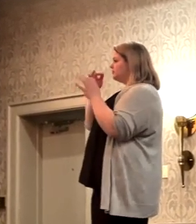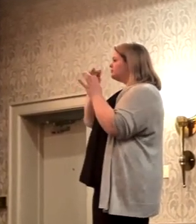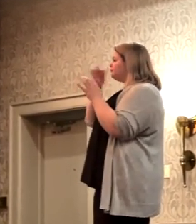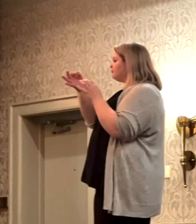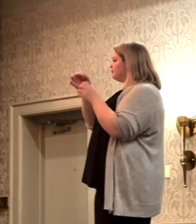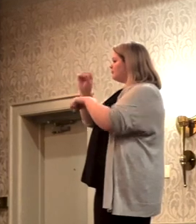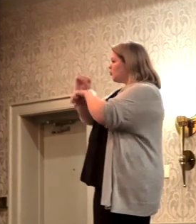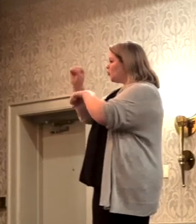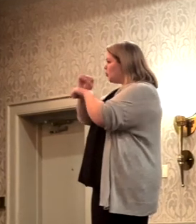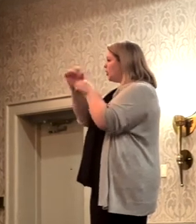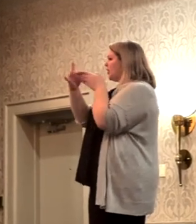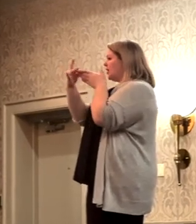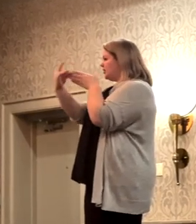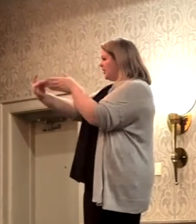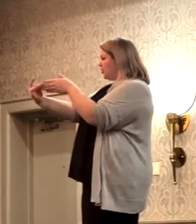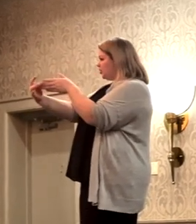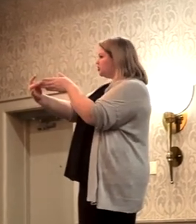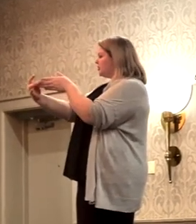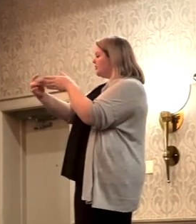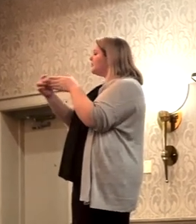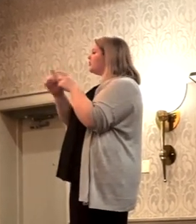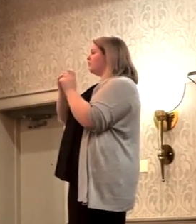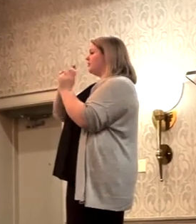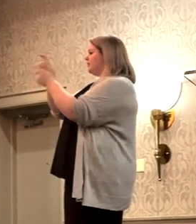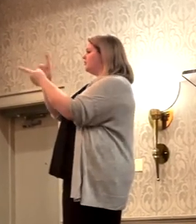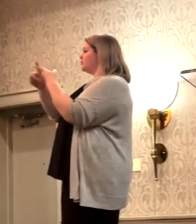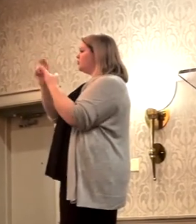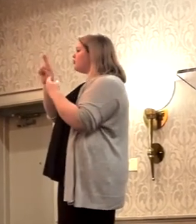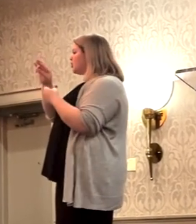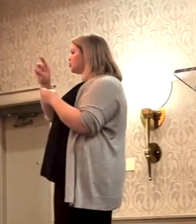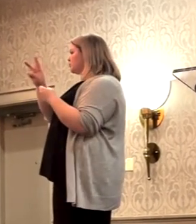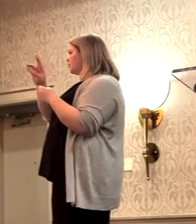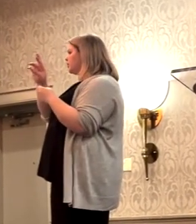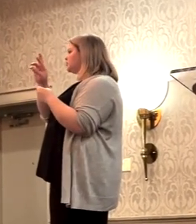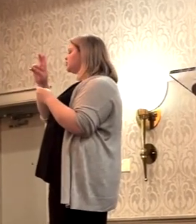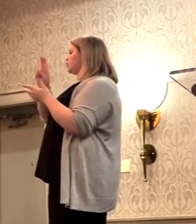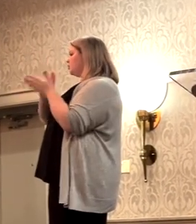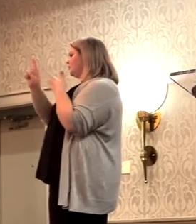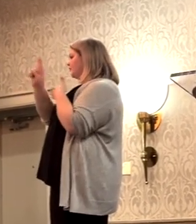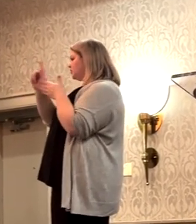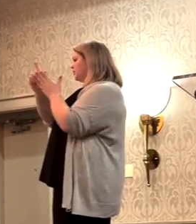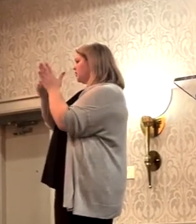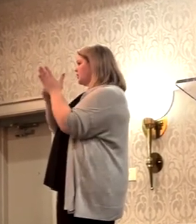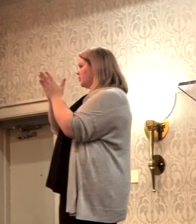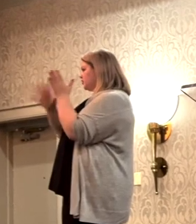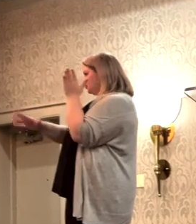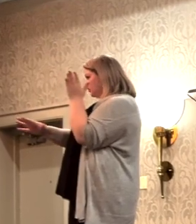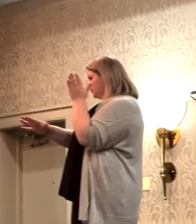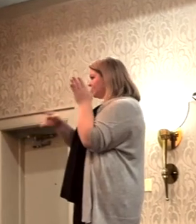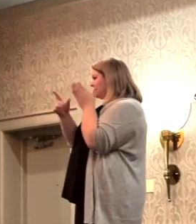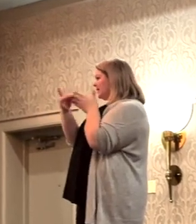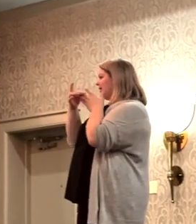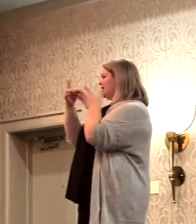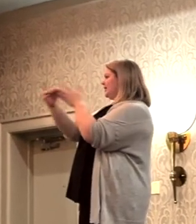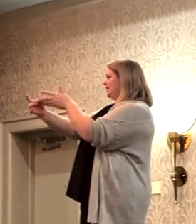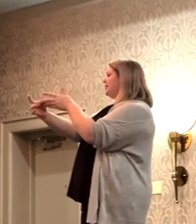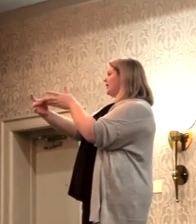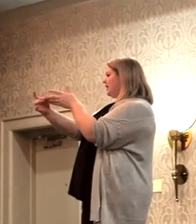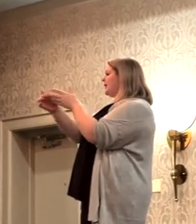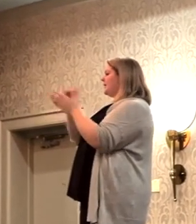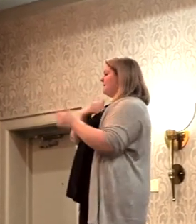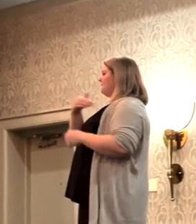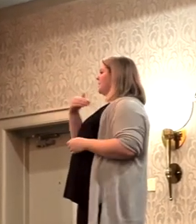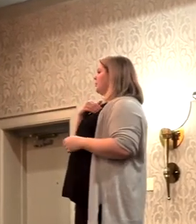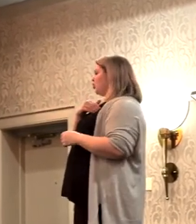and contributions you have afforded Roger Williams University School of Law students as a leading member of the Rhode Island judiciary.